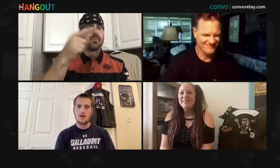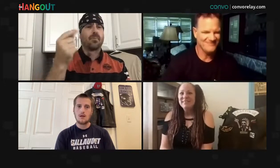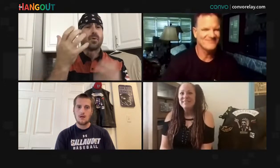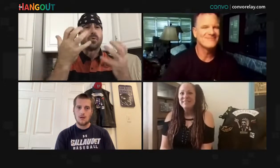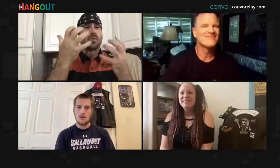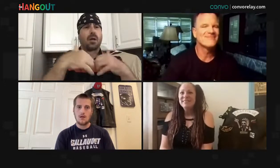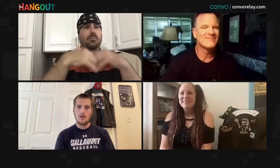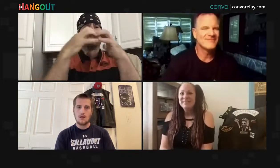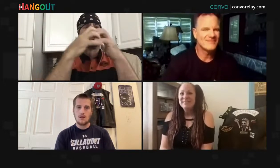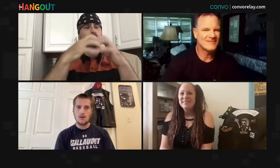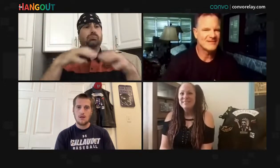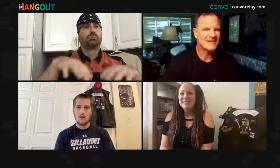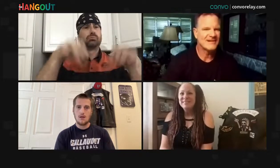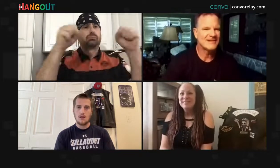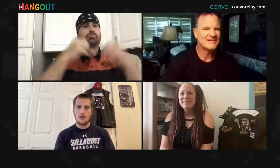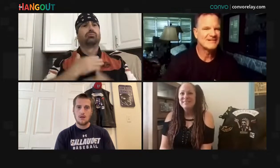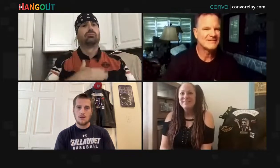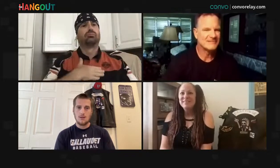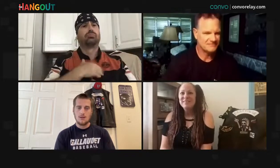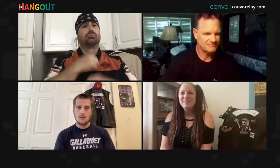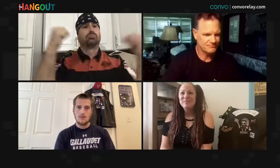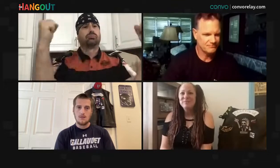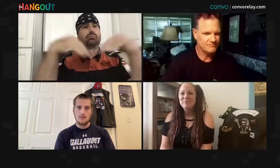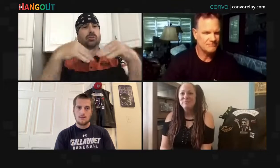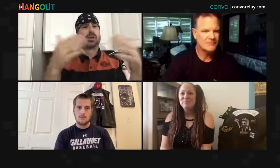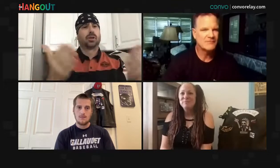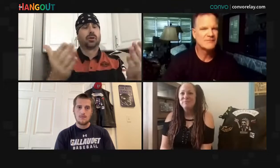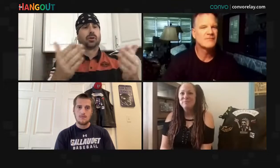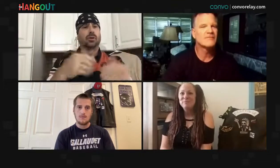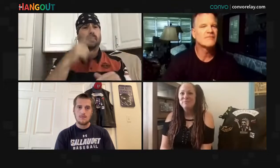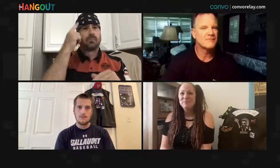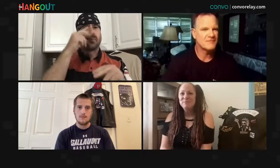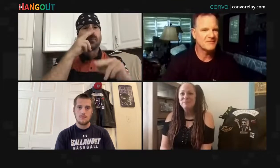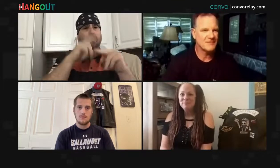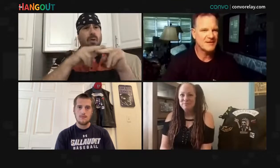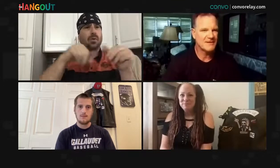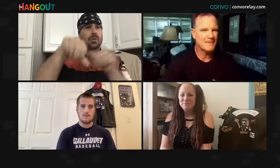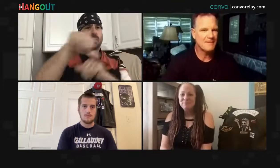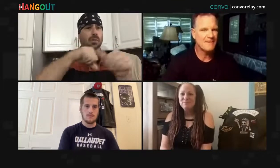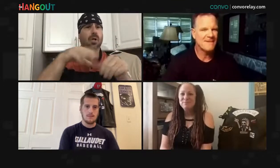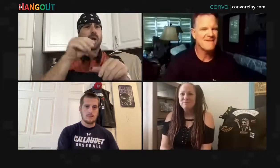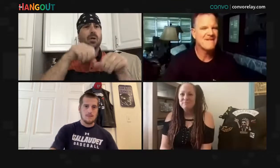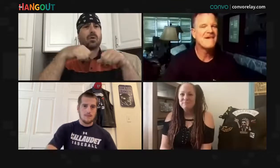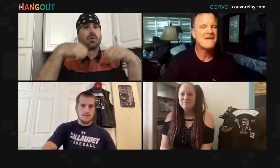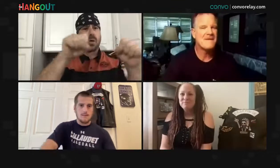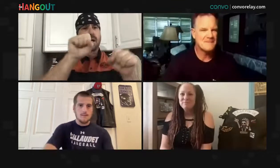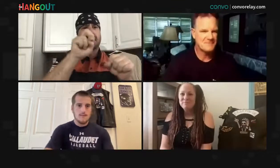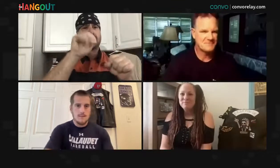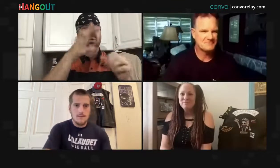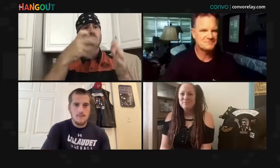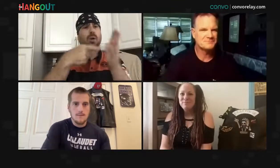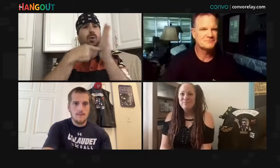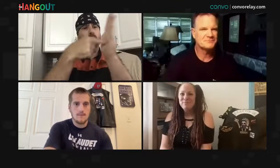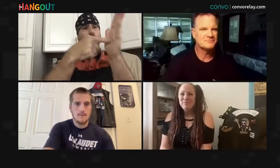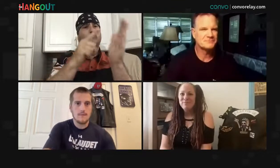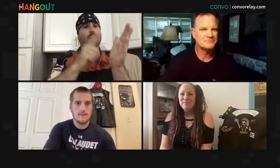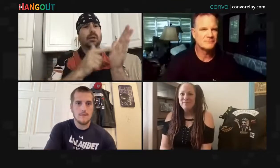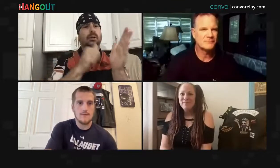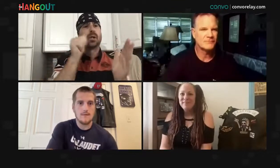Lurap, where we wanted to host a get together here to socialize and